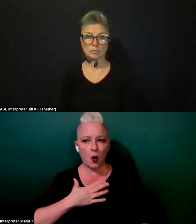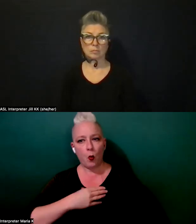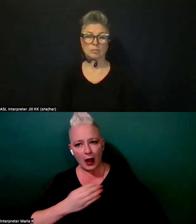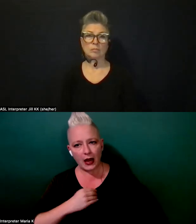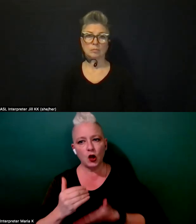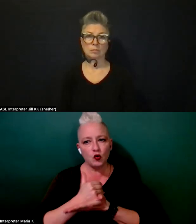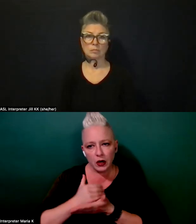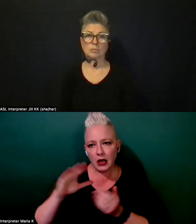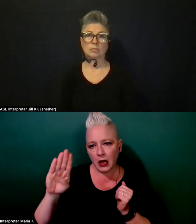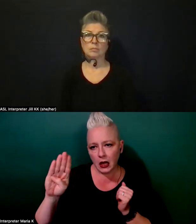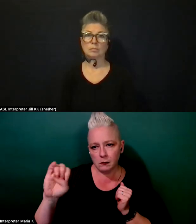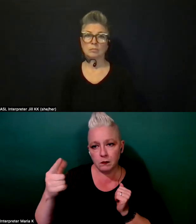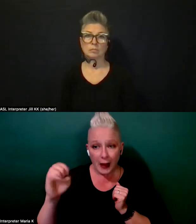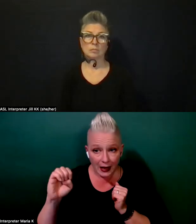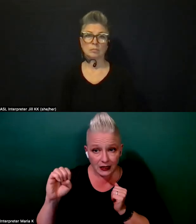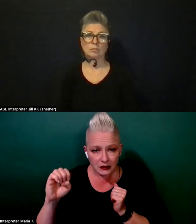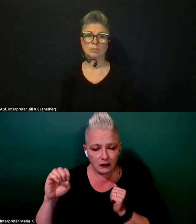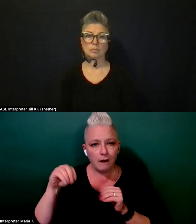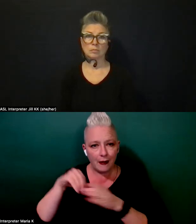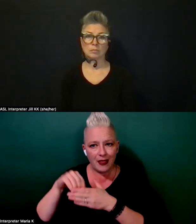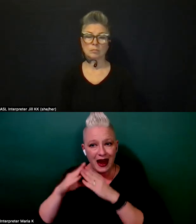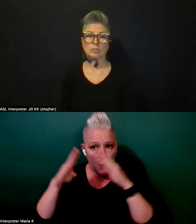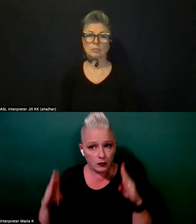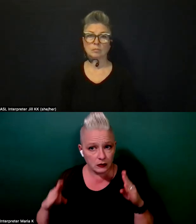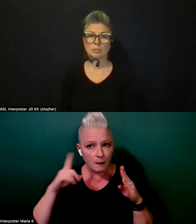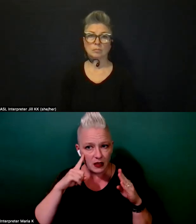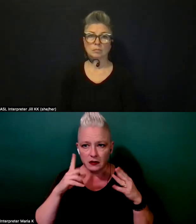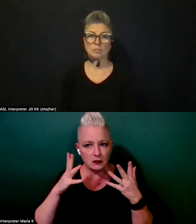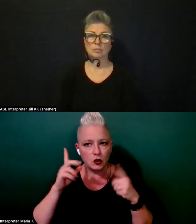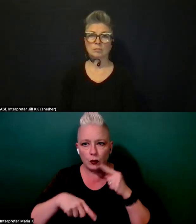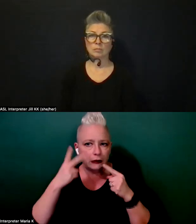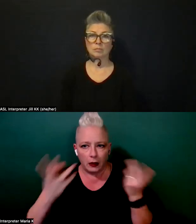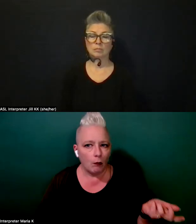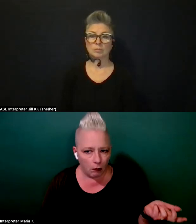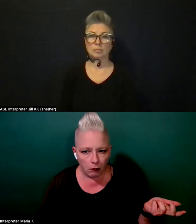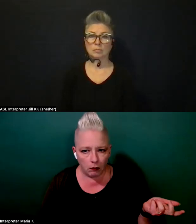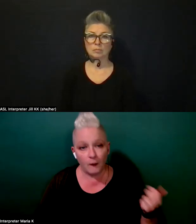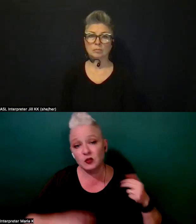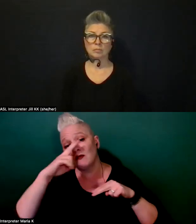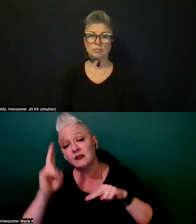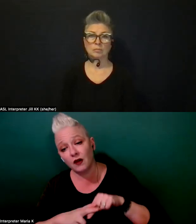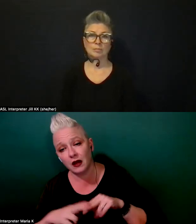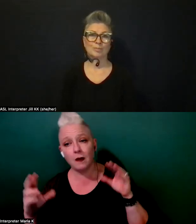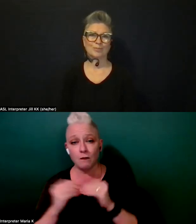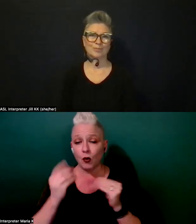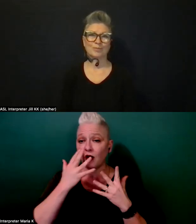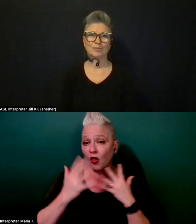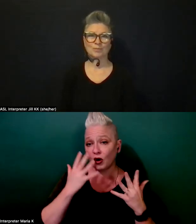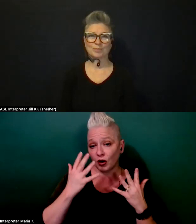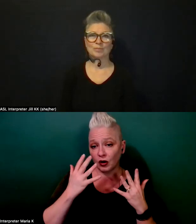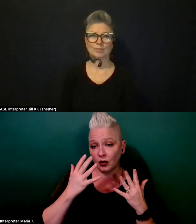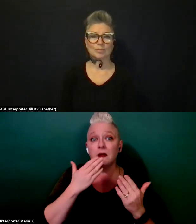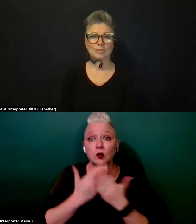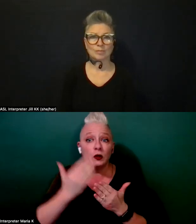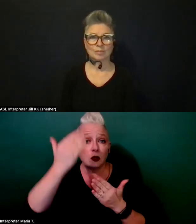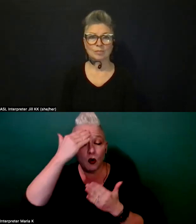creams or beige because they were just gonna blend in. So which was fun because then I got to play like more color, but it was also good to know